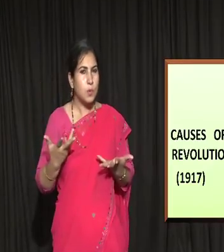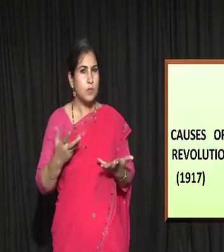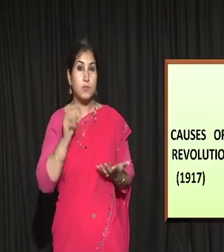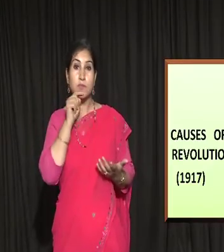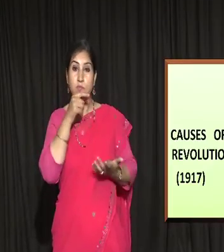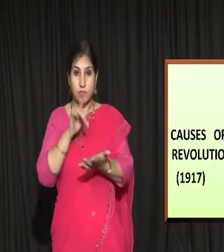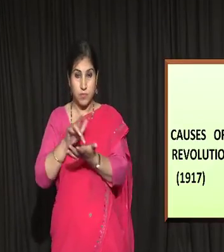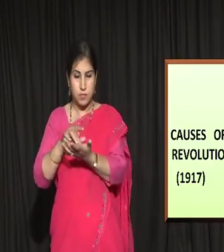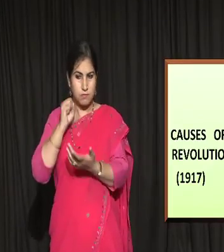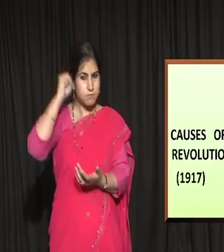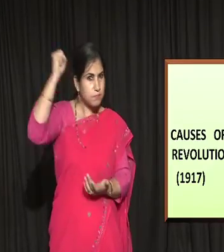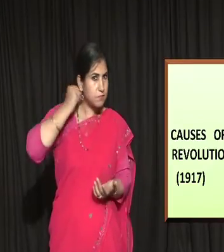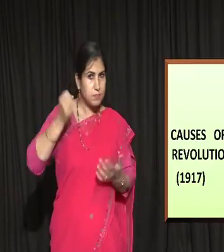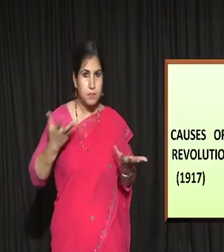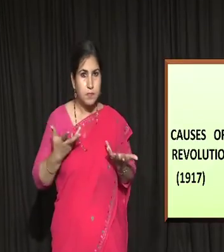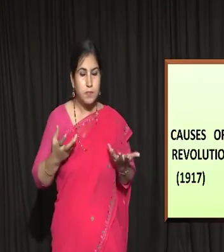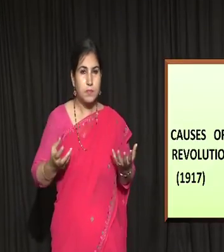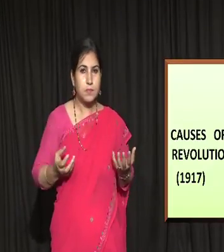of Russian Revolution